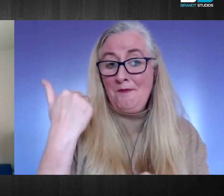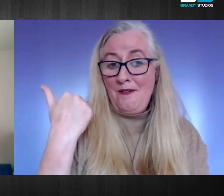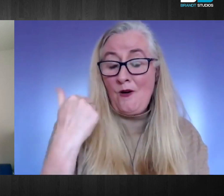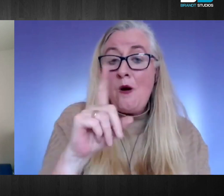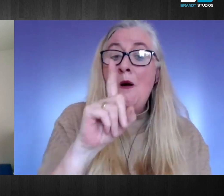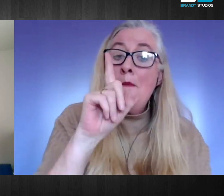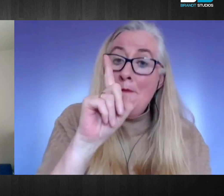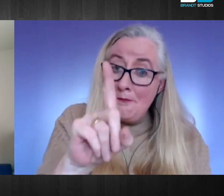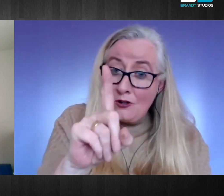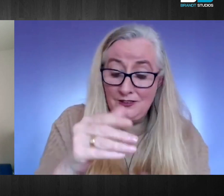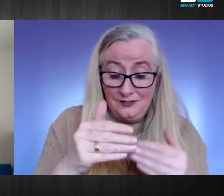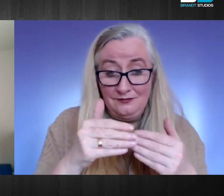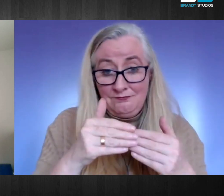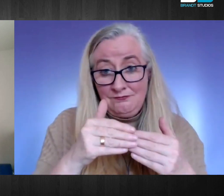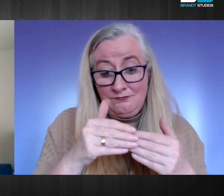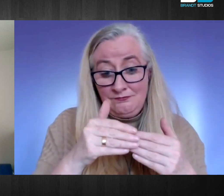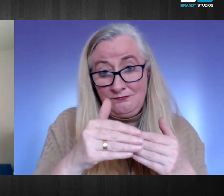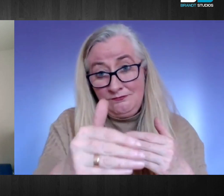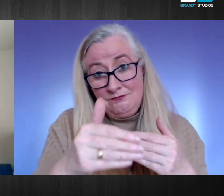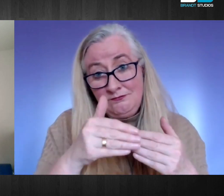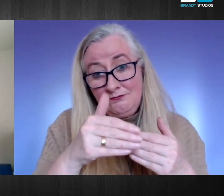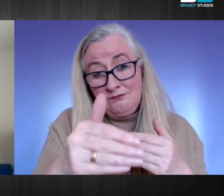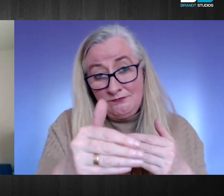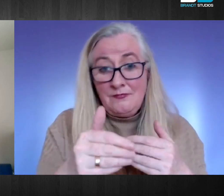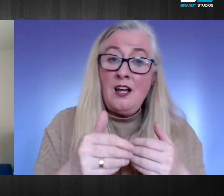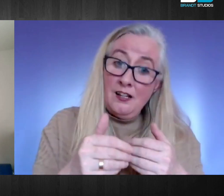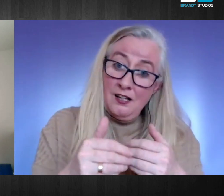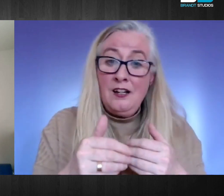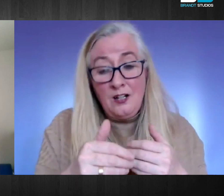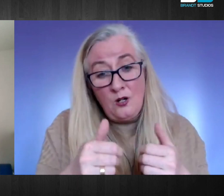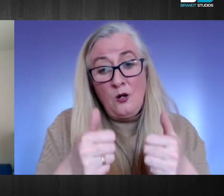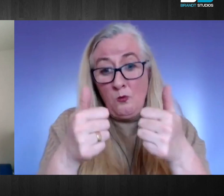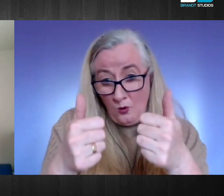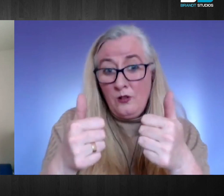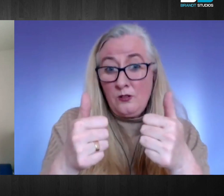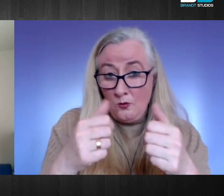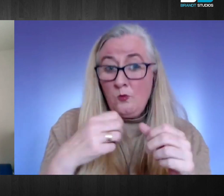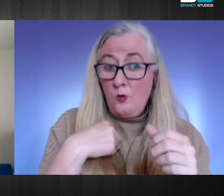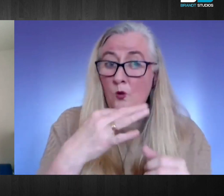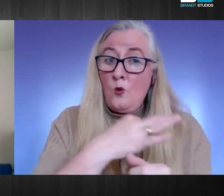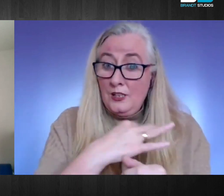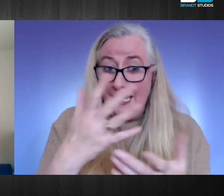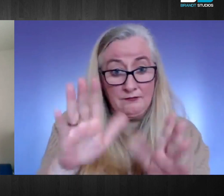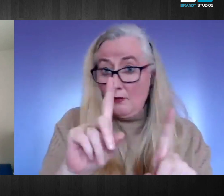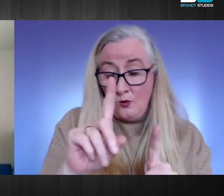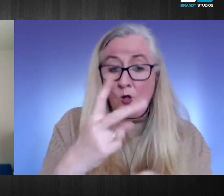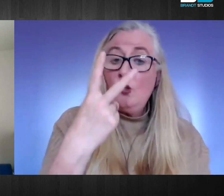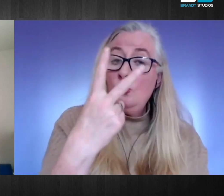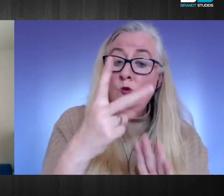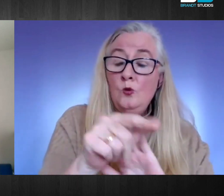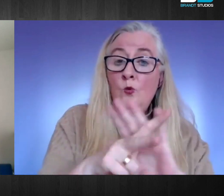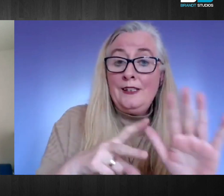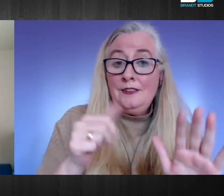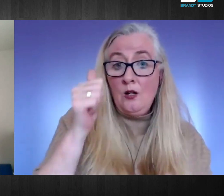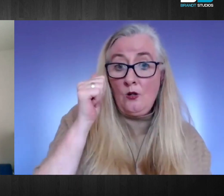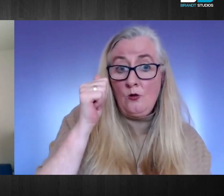been pretty good. So we have actually just now, 2 weeks ago, for the first time